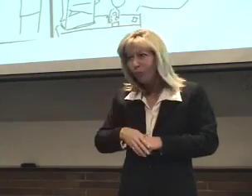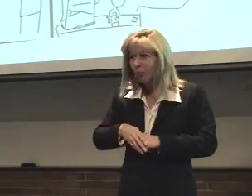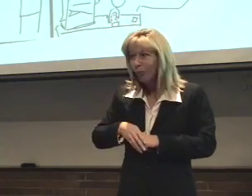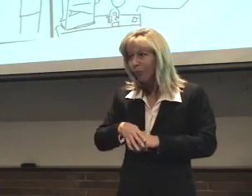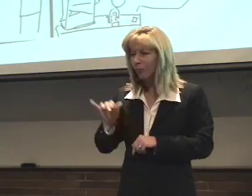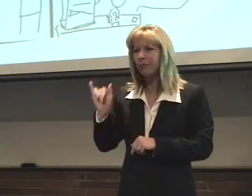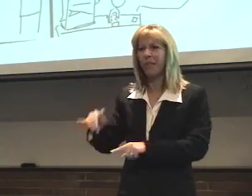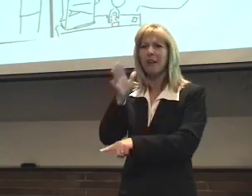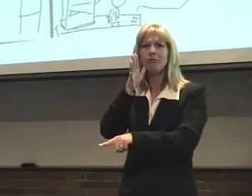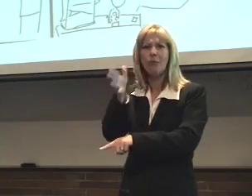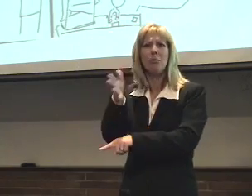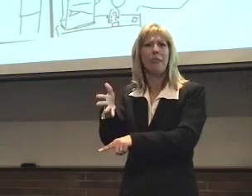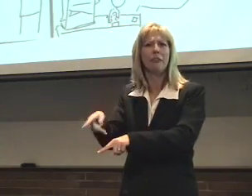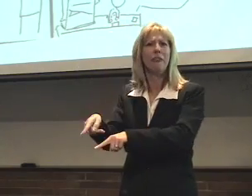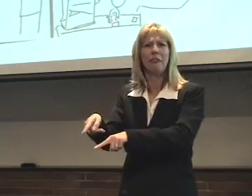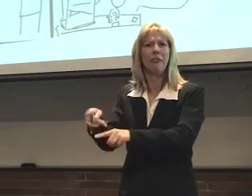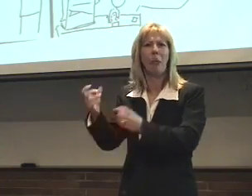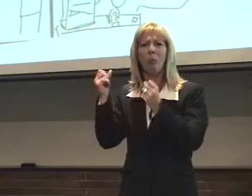grandmothers. I keep the dog? No way.